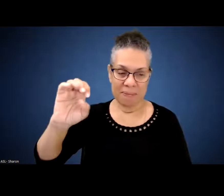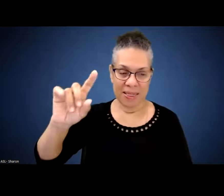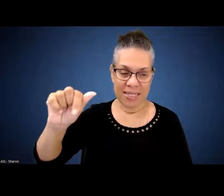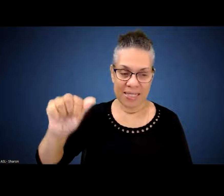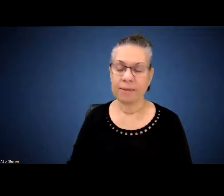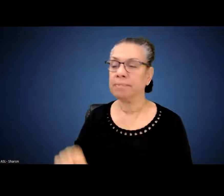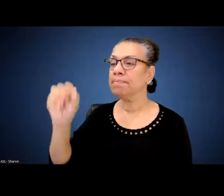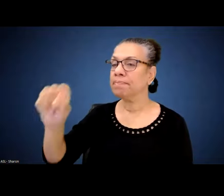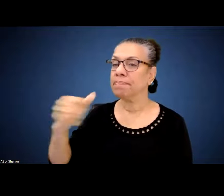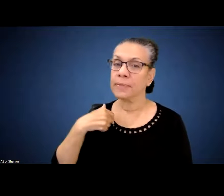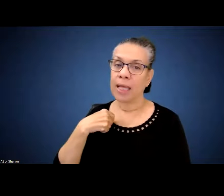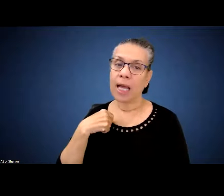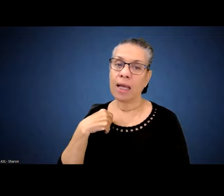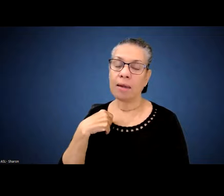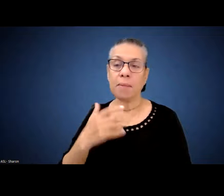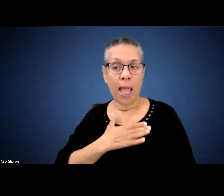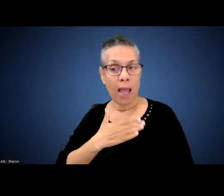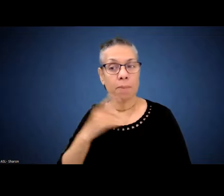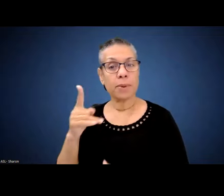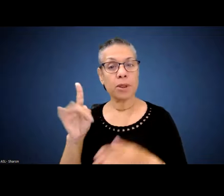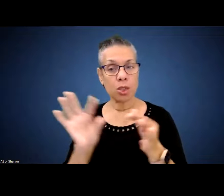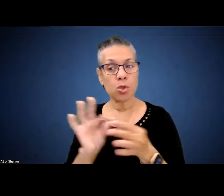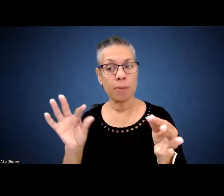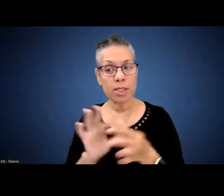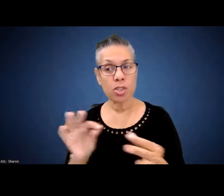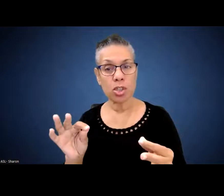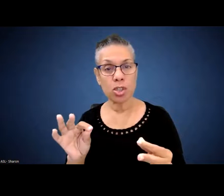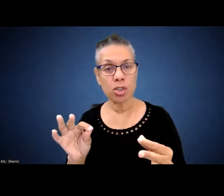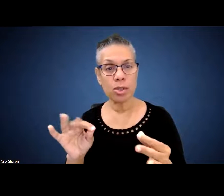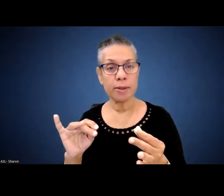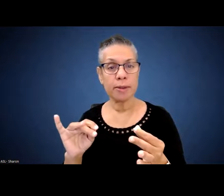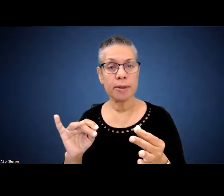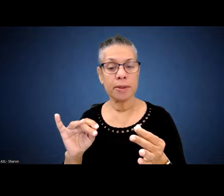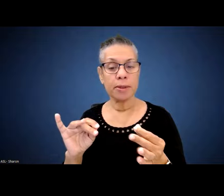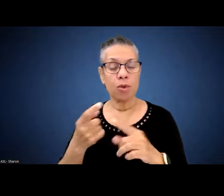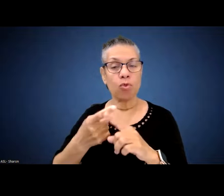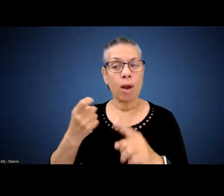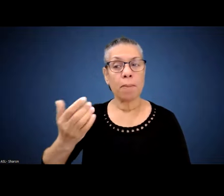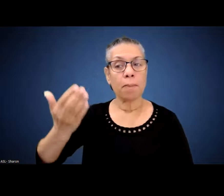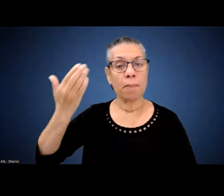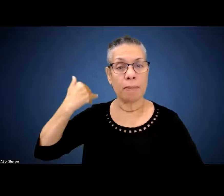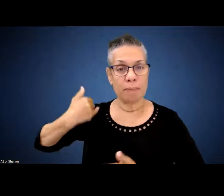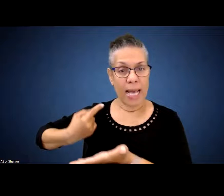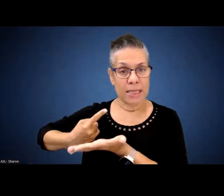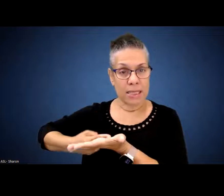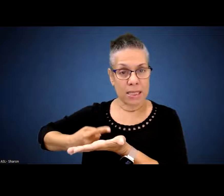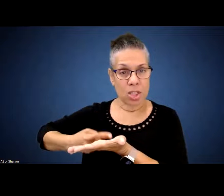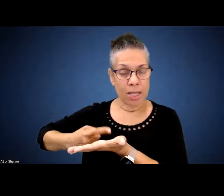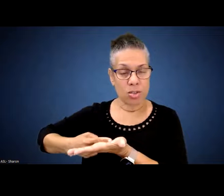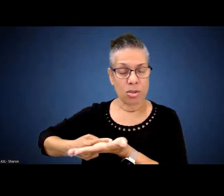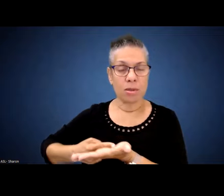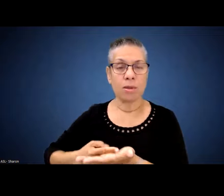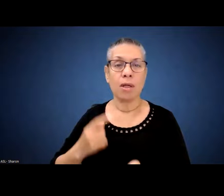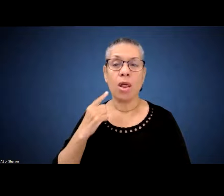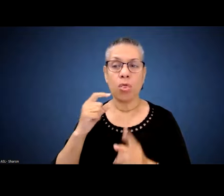to sort of make note. I'm glad you mentioned the discussion from previously, but I think that, the